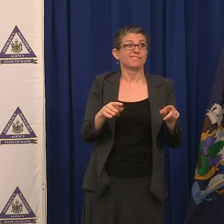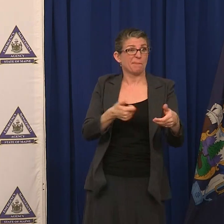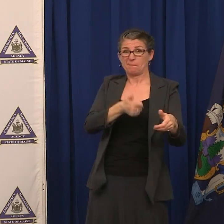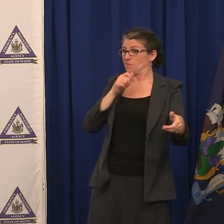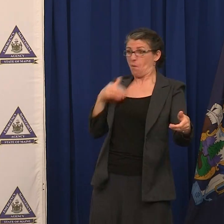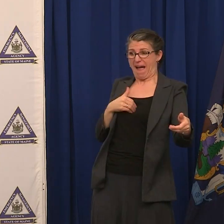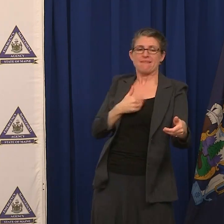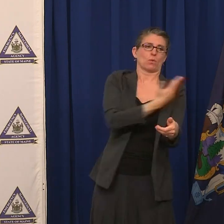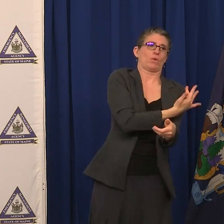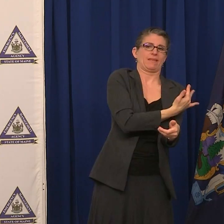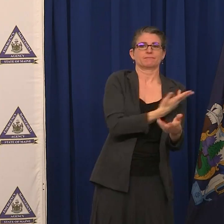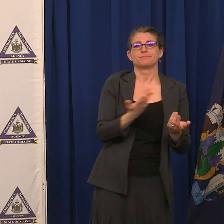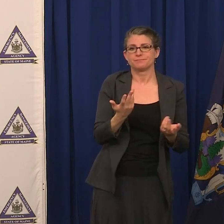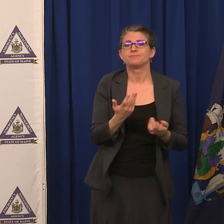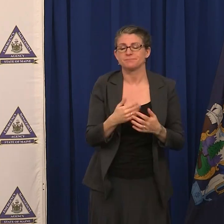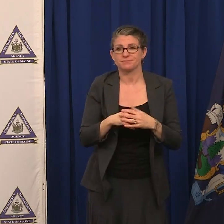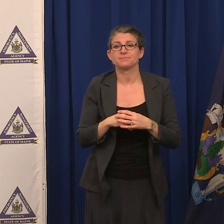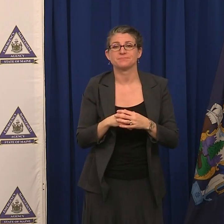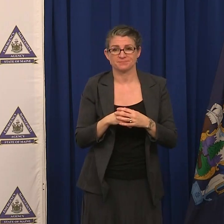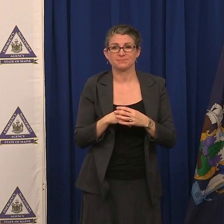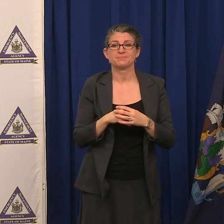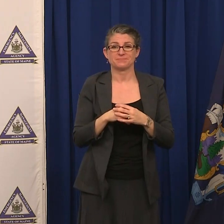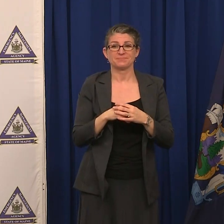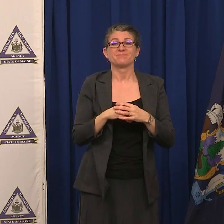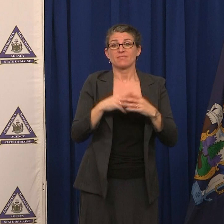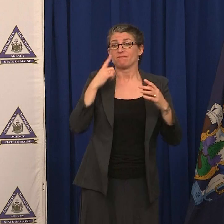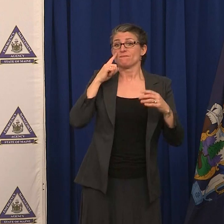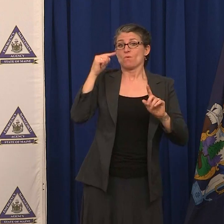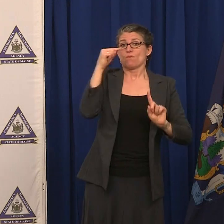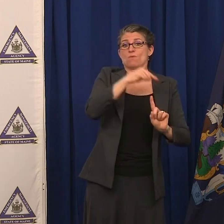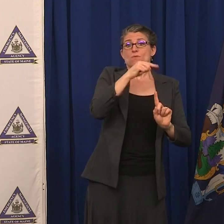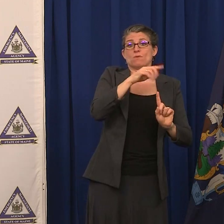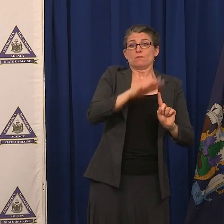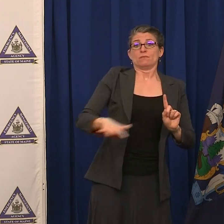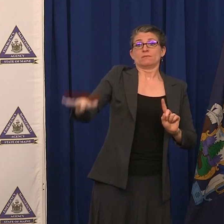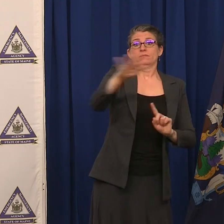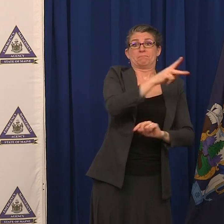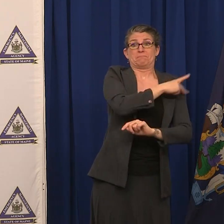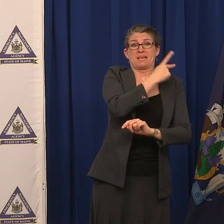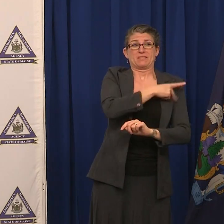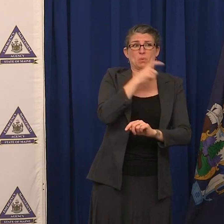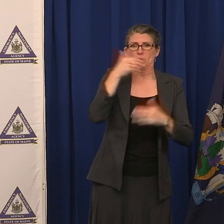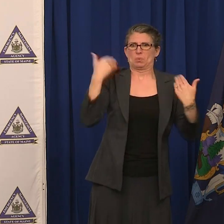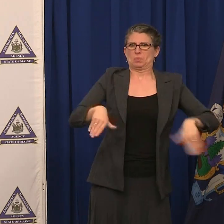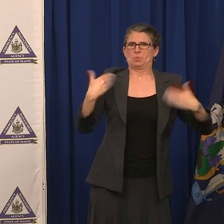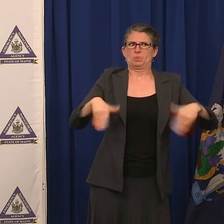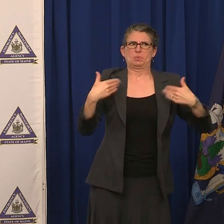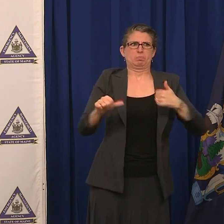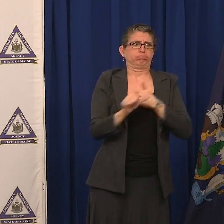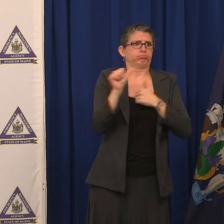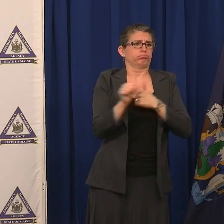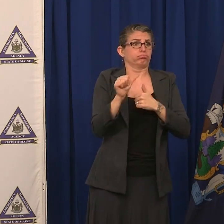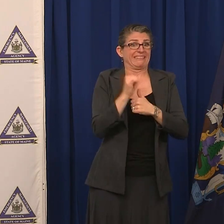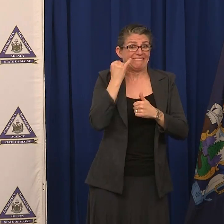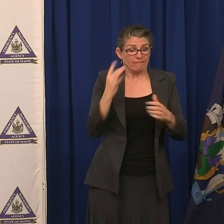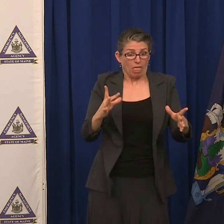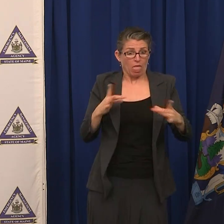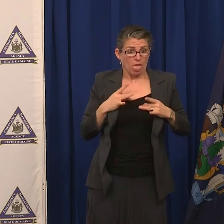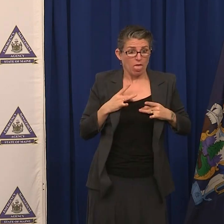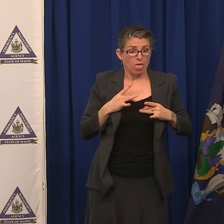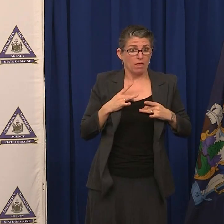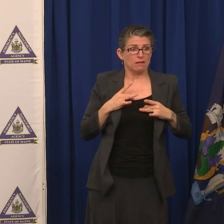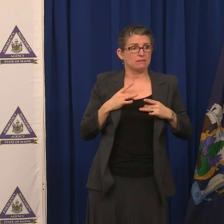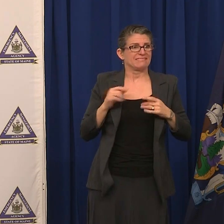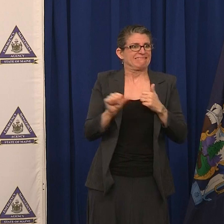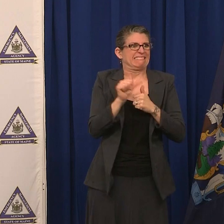the patients that we know to be at the highest risk is cleared.